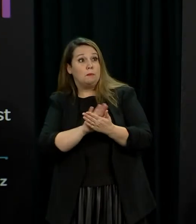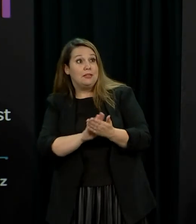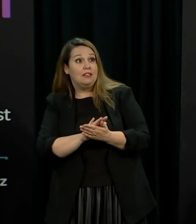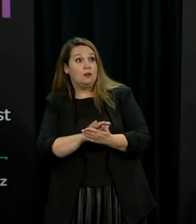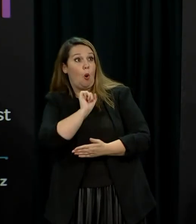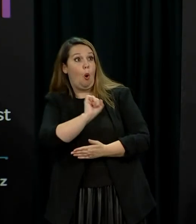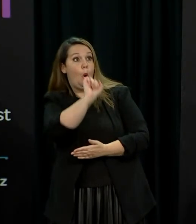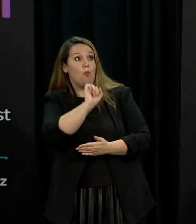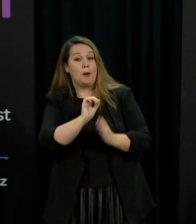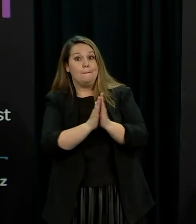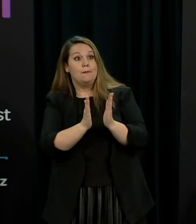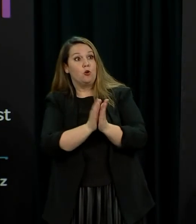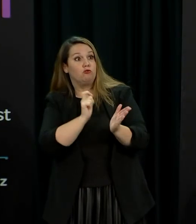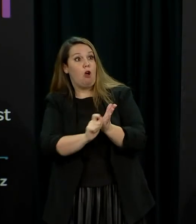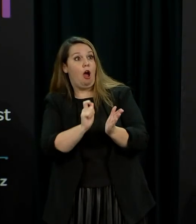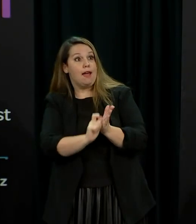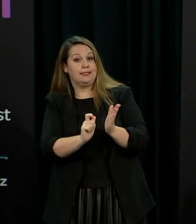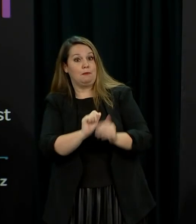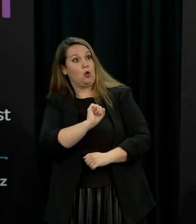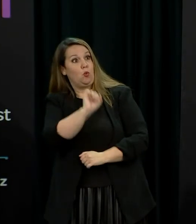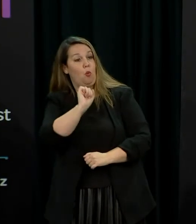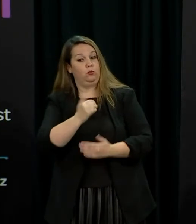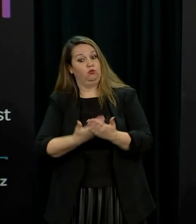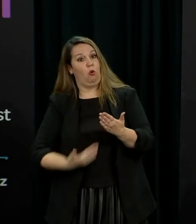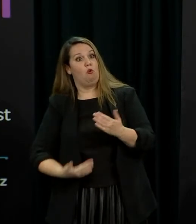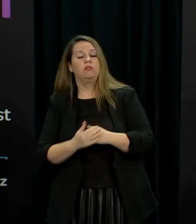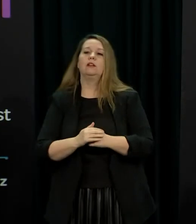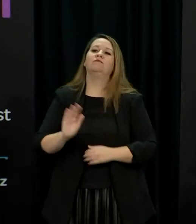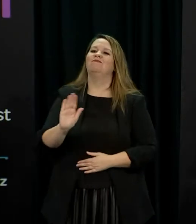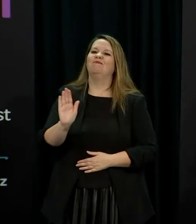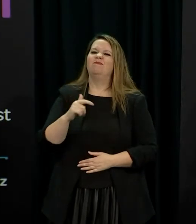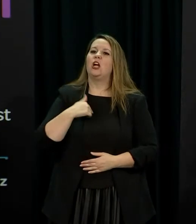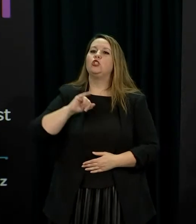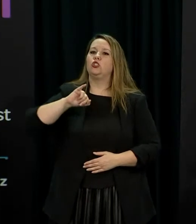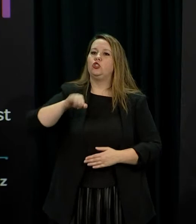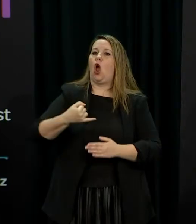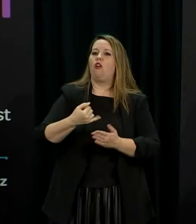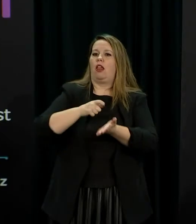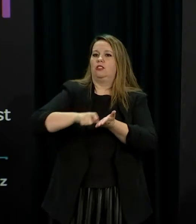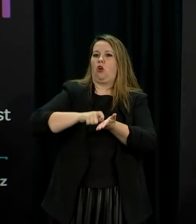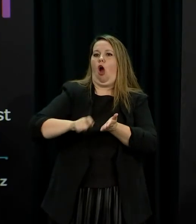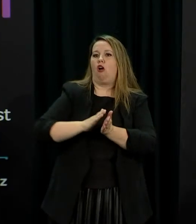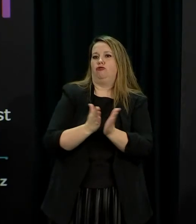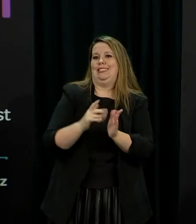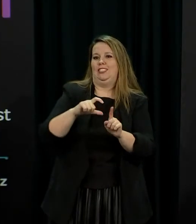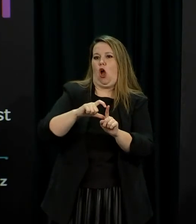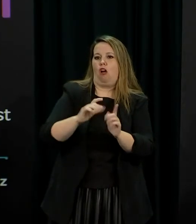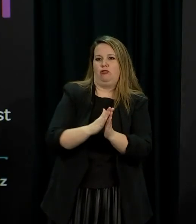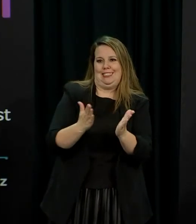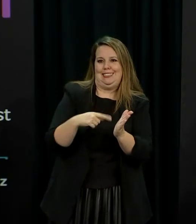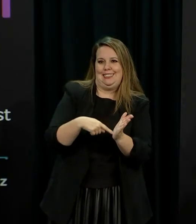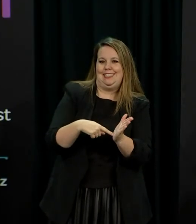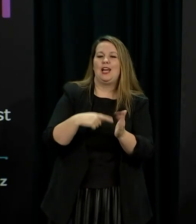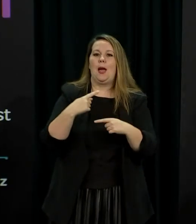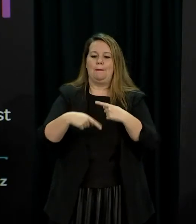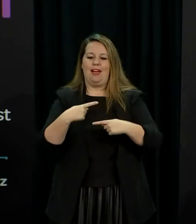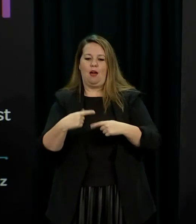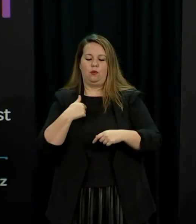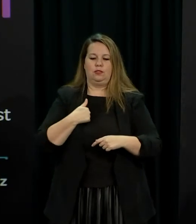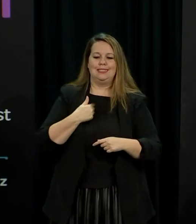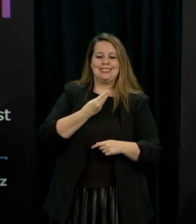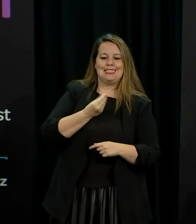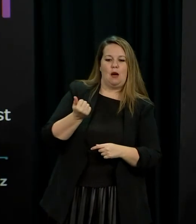an intense and in a sense, unforgettable experience as some of the moments, some of the decisions that were taken, some